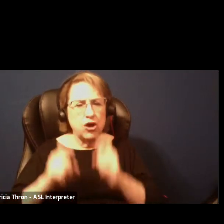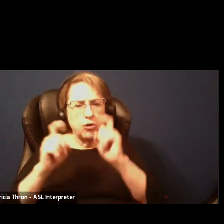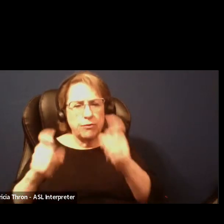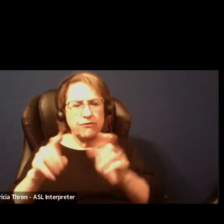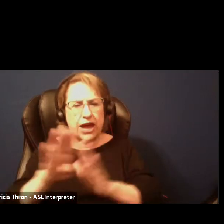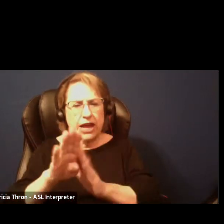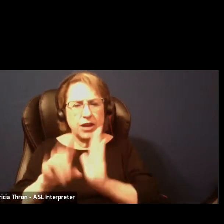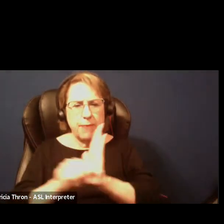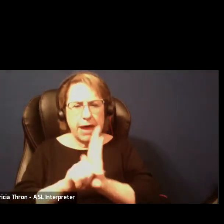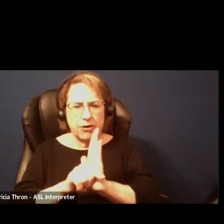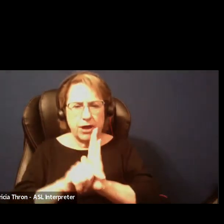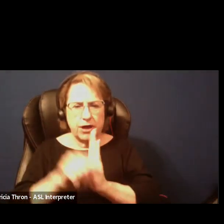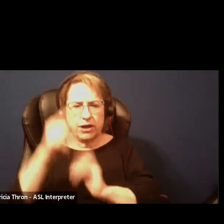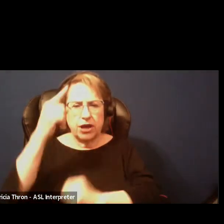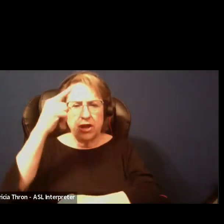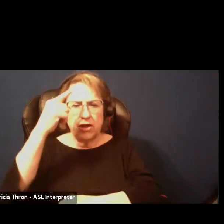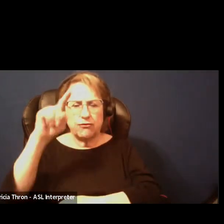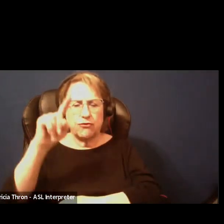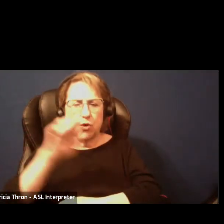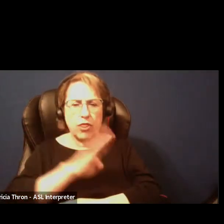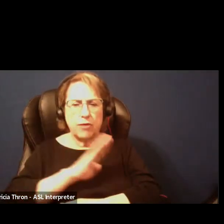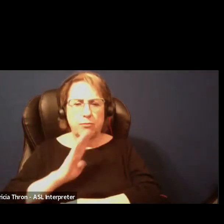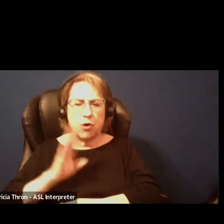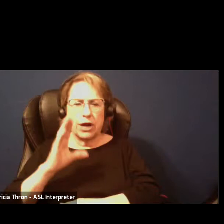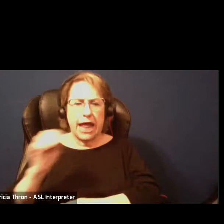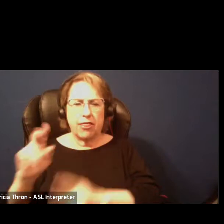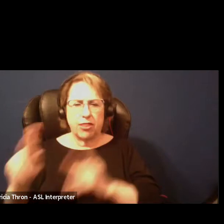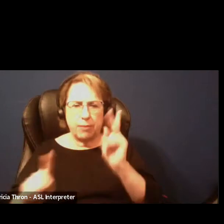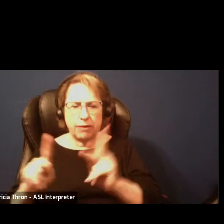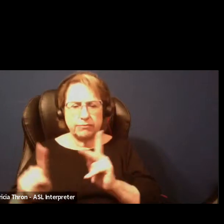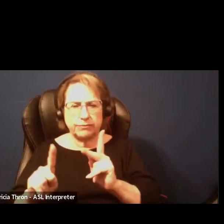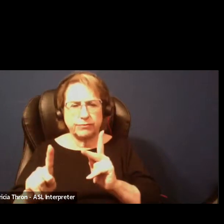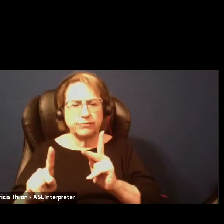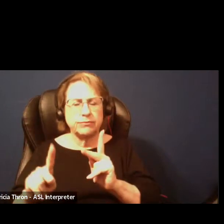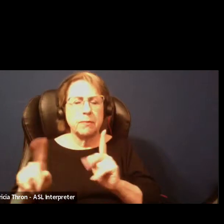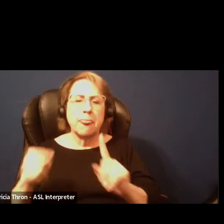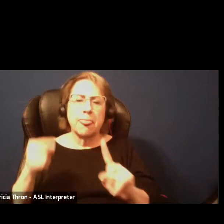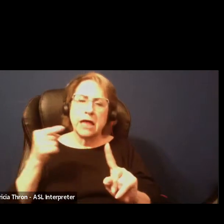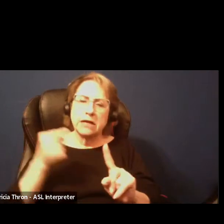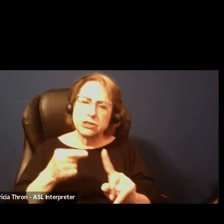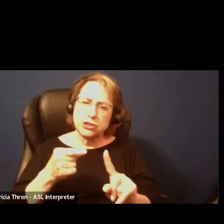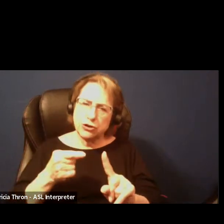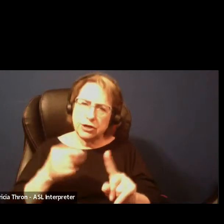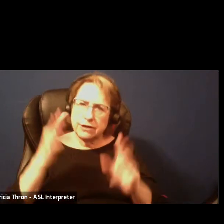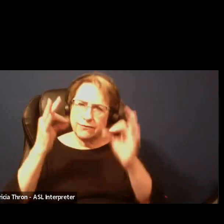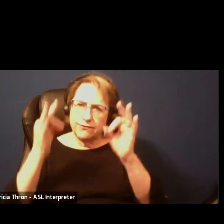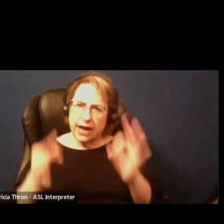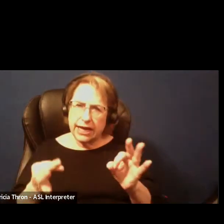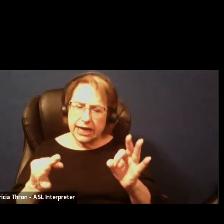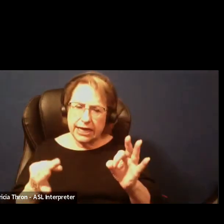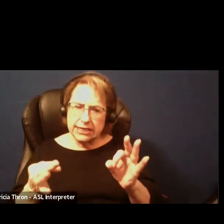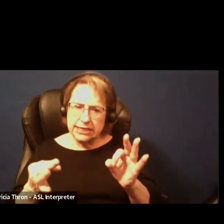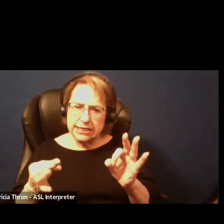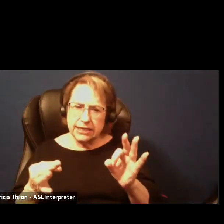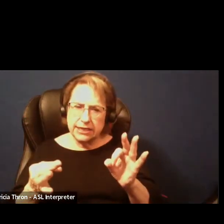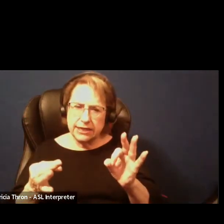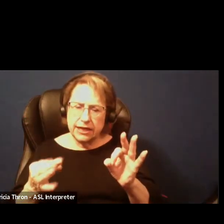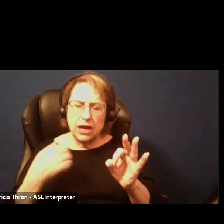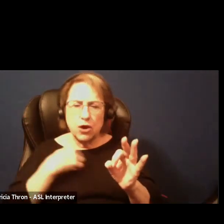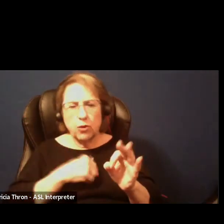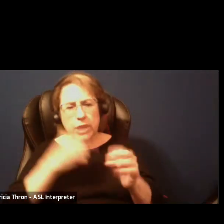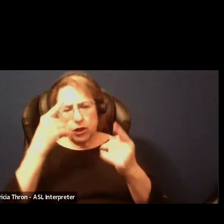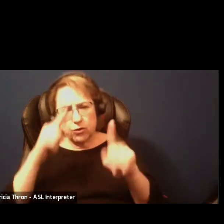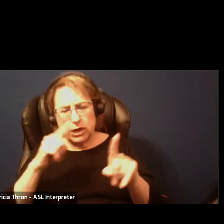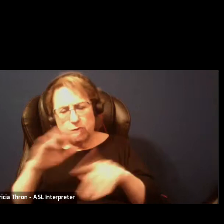public. There were certain findings in this report. Mostly we agreed with all of the findings. The only times